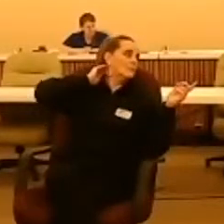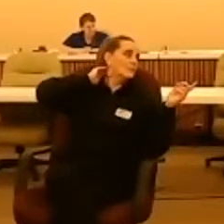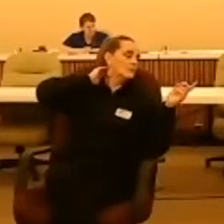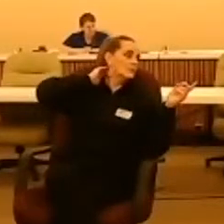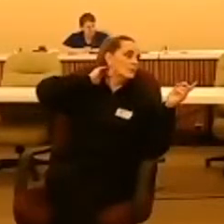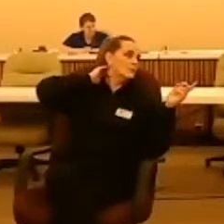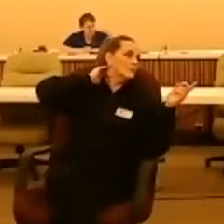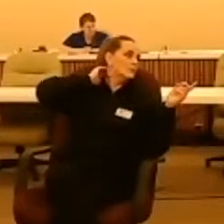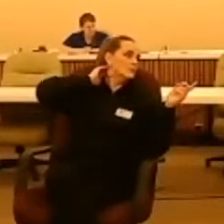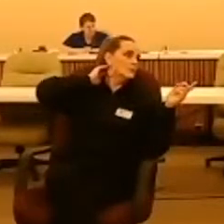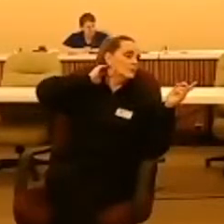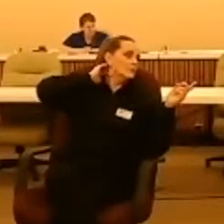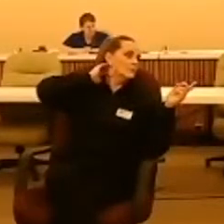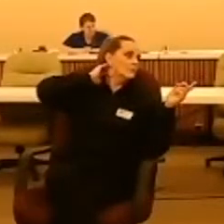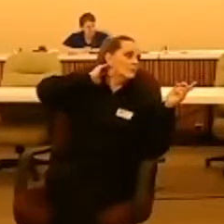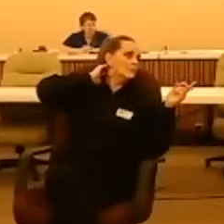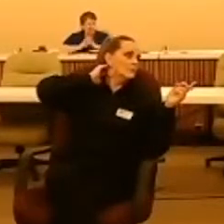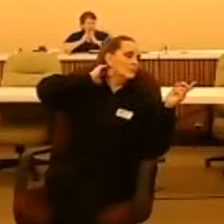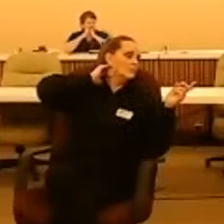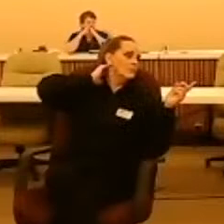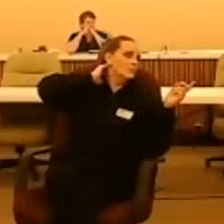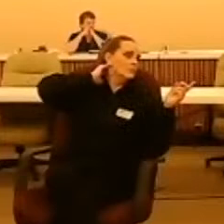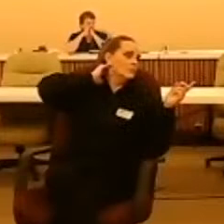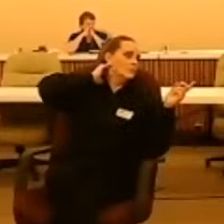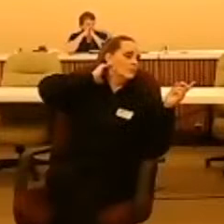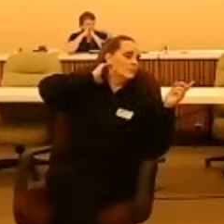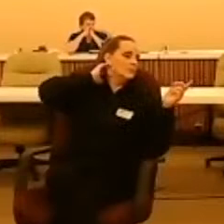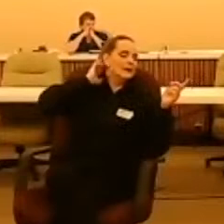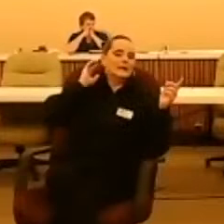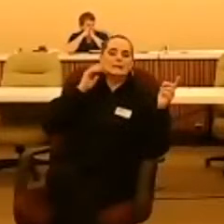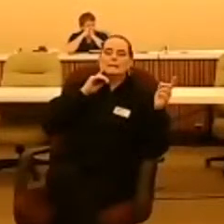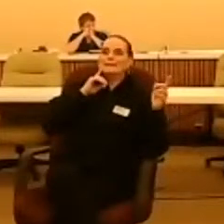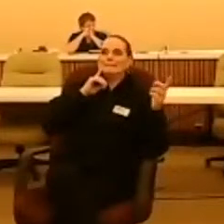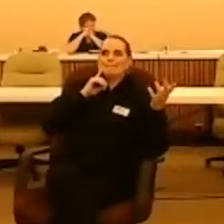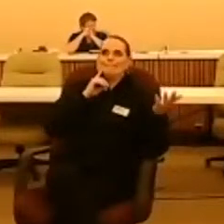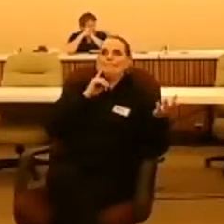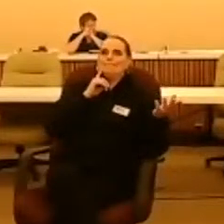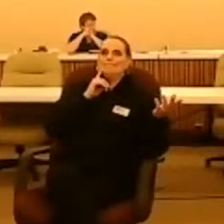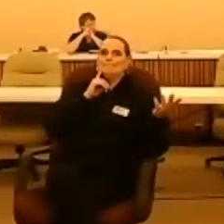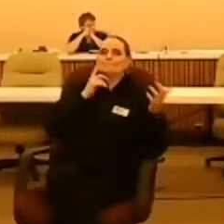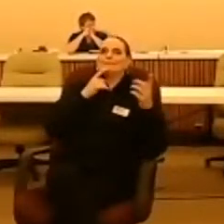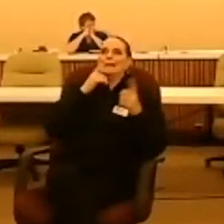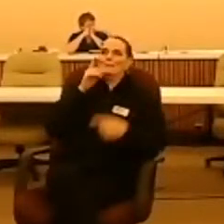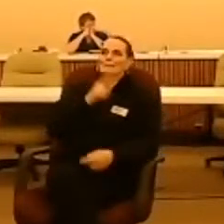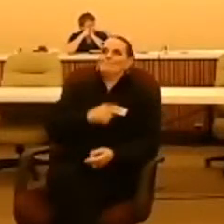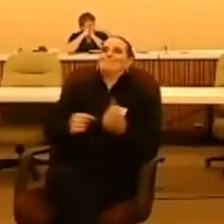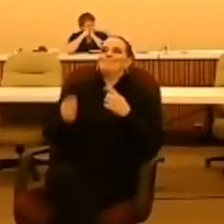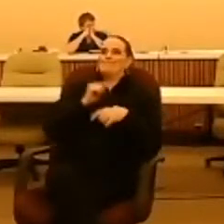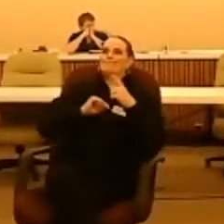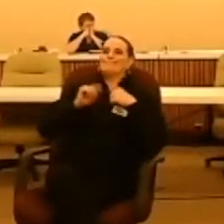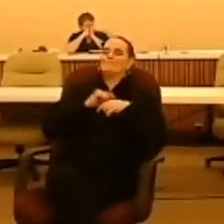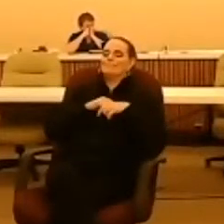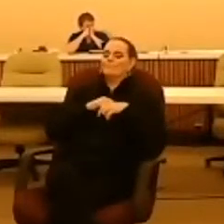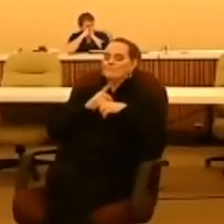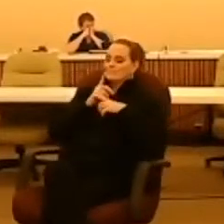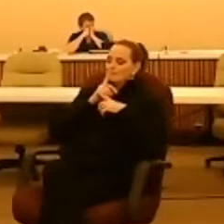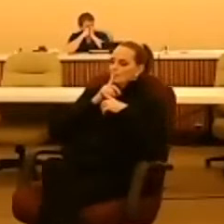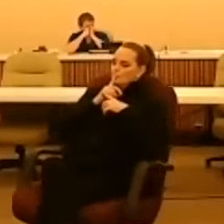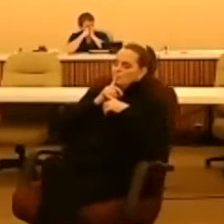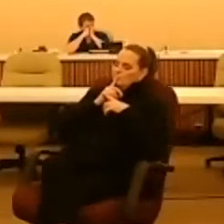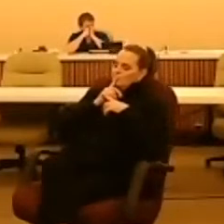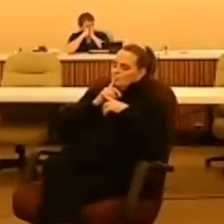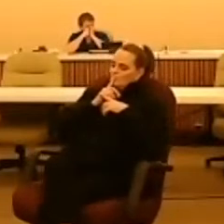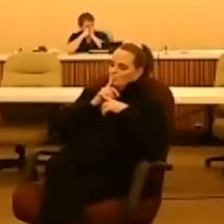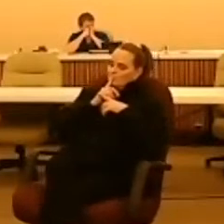It's a great question. I hesitate to go backwards, but I'm going to, because it's bringing us back towards